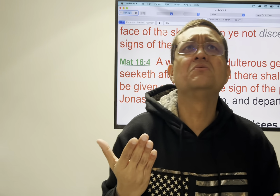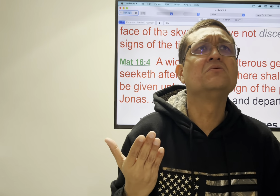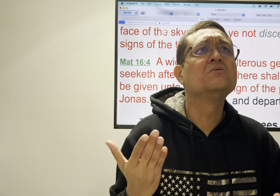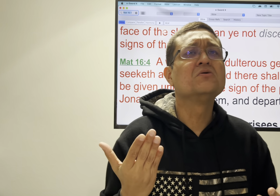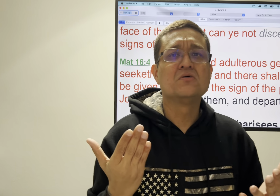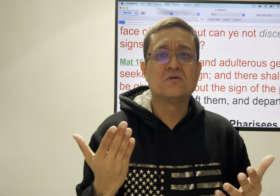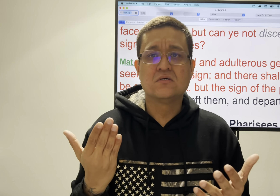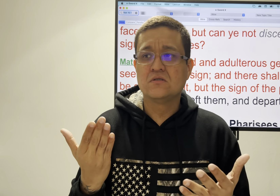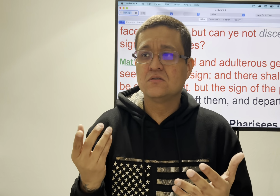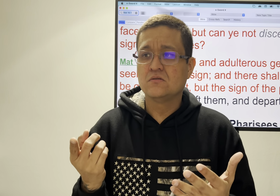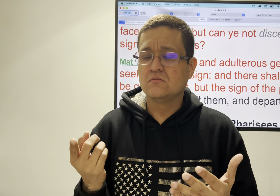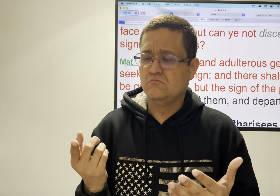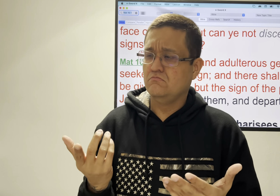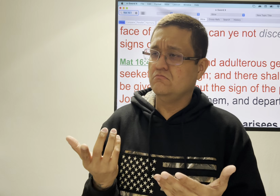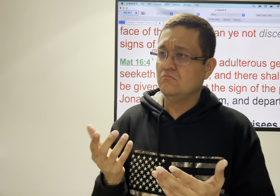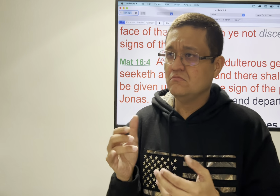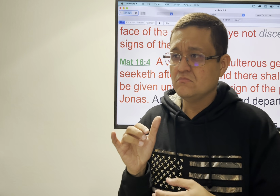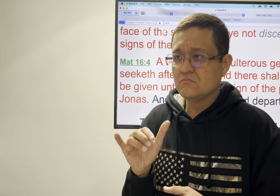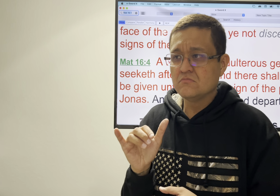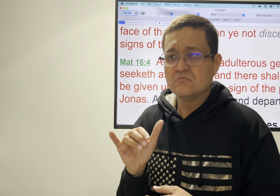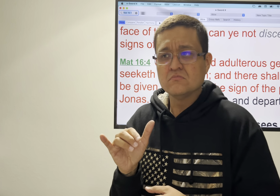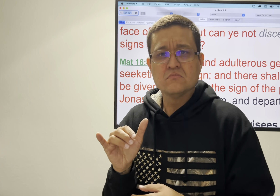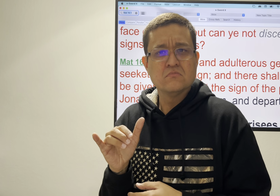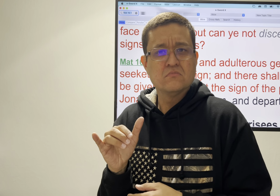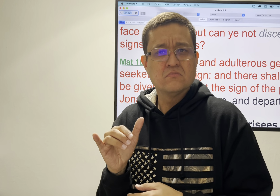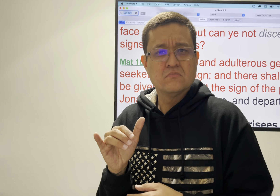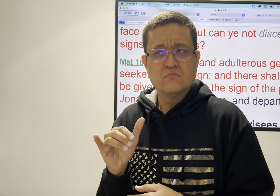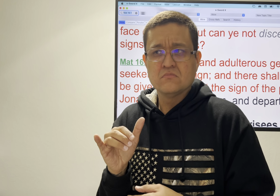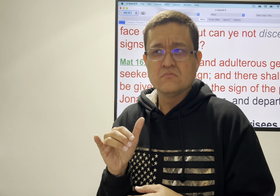in our dark world want to say, prove it. Let me see it.